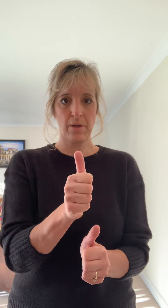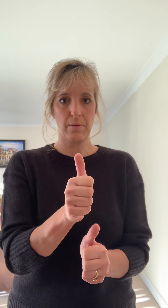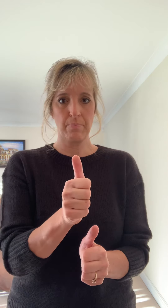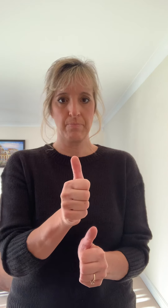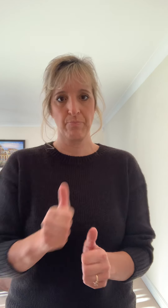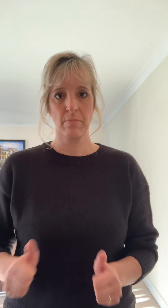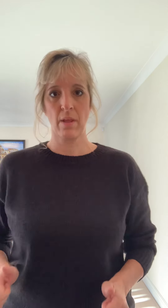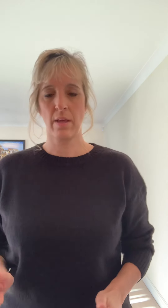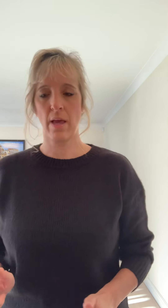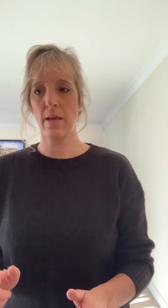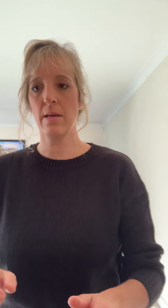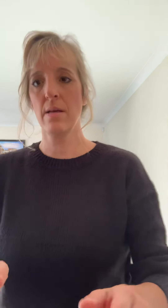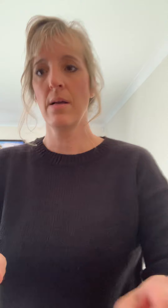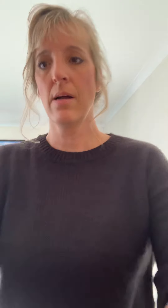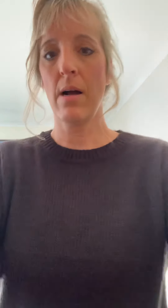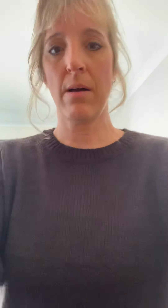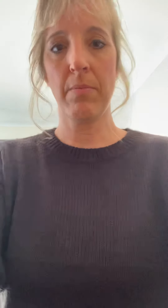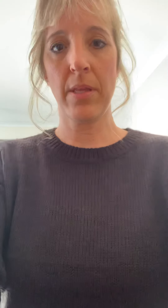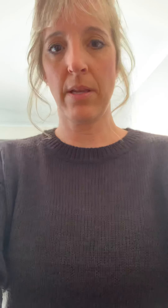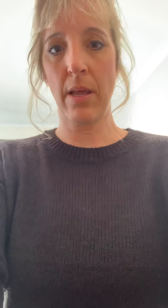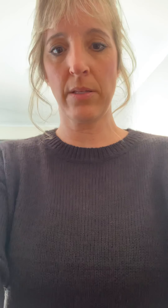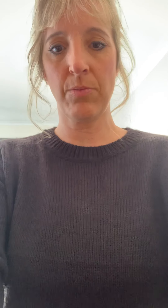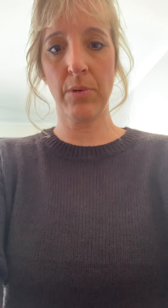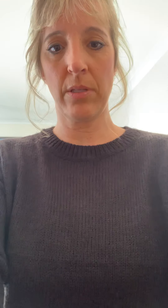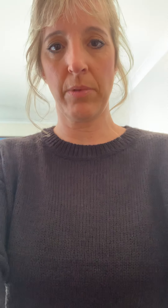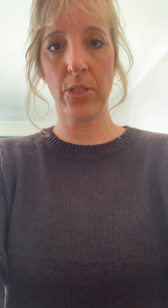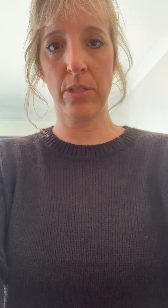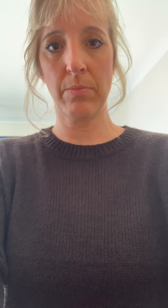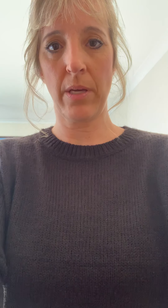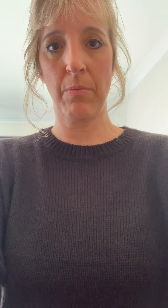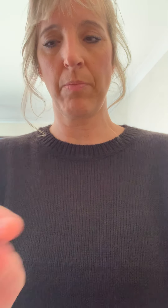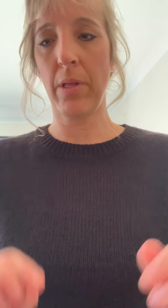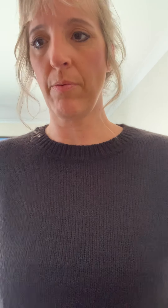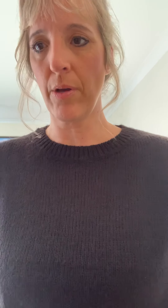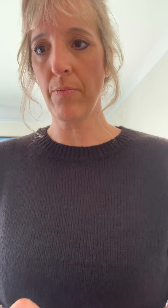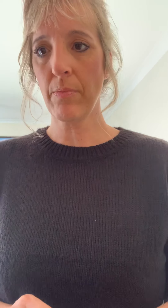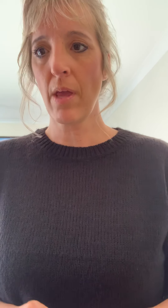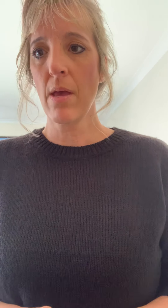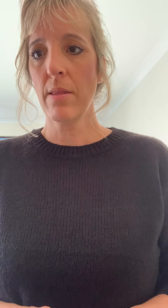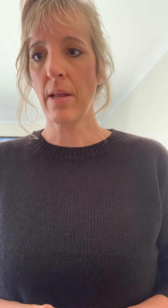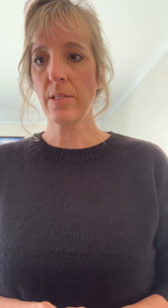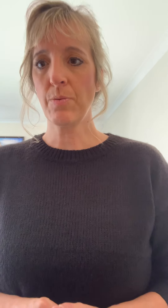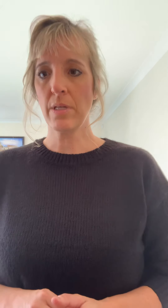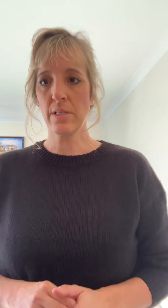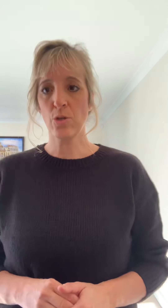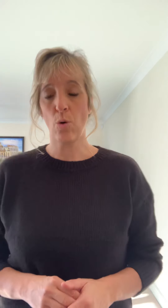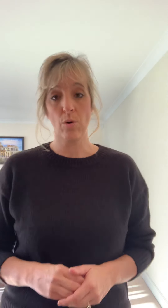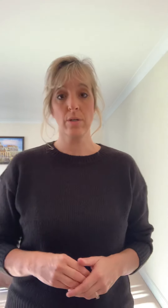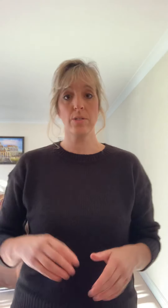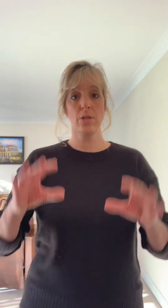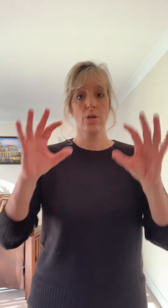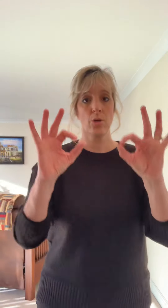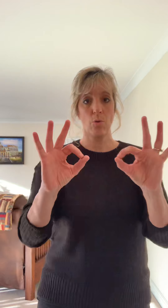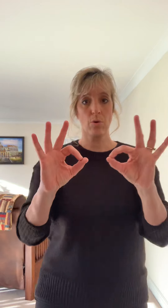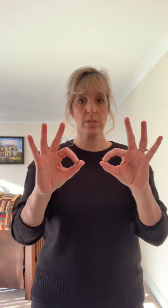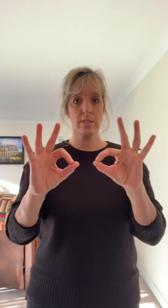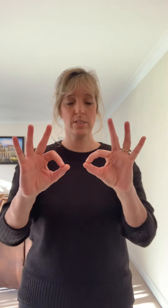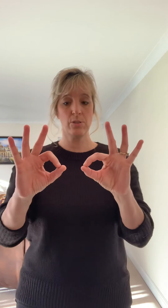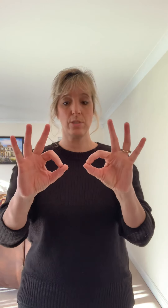supreme, okay? The next one, let me adjust my camera a bit, there we go. The next one is court. Court is you take